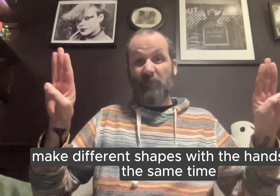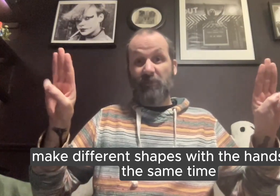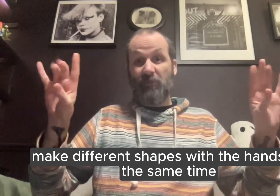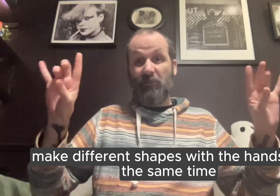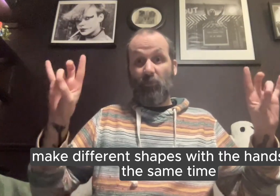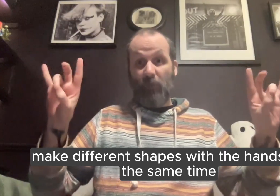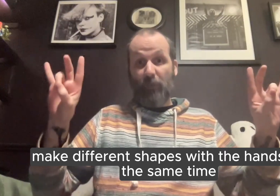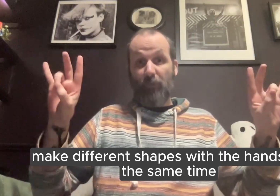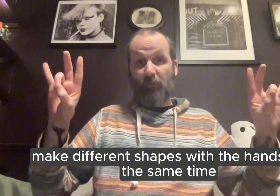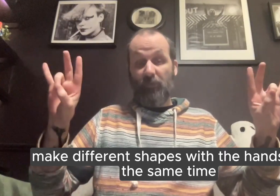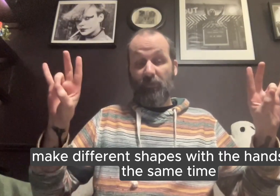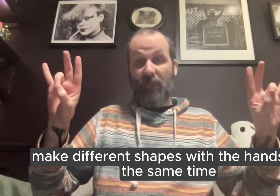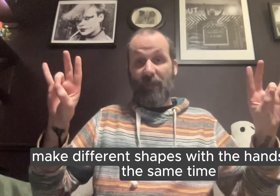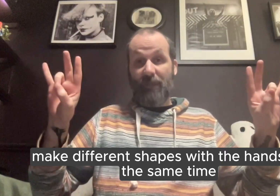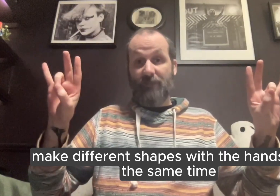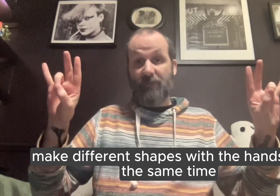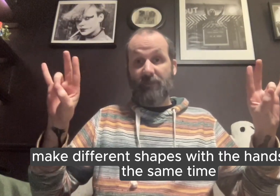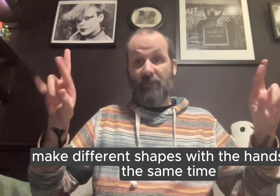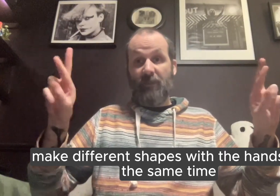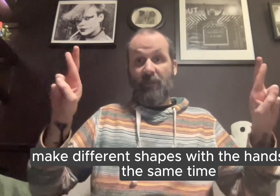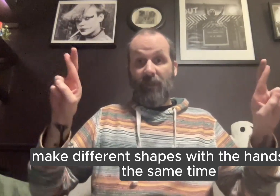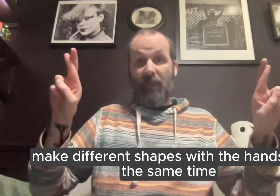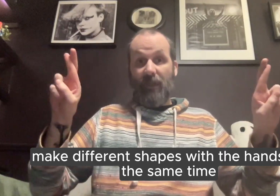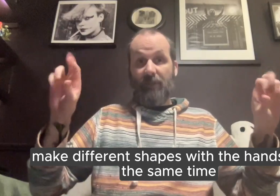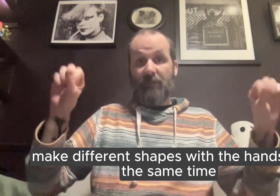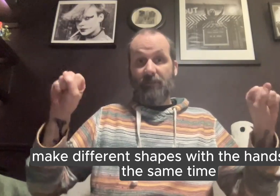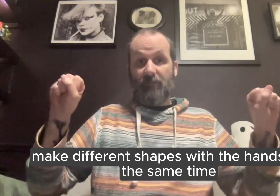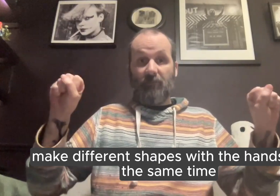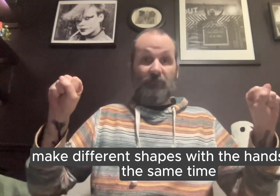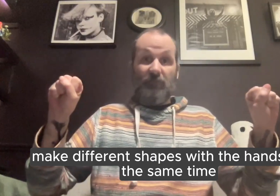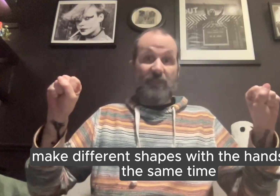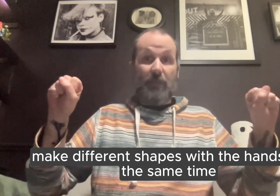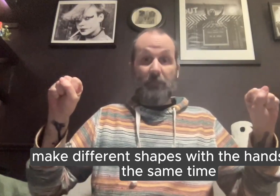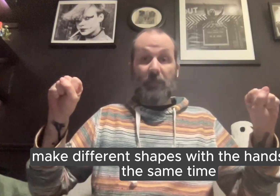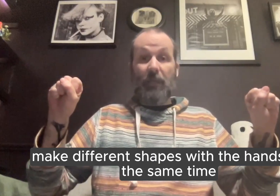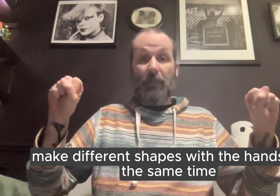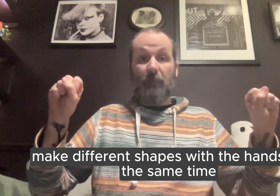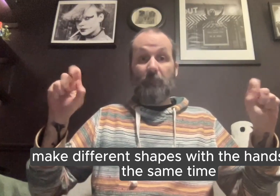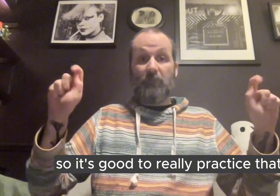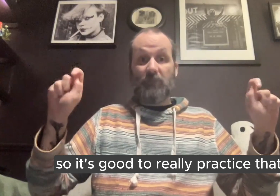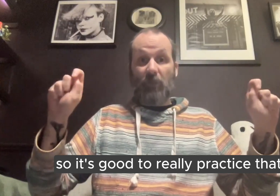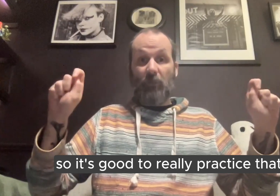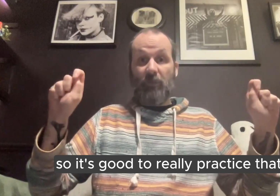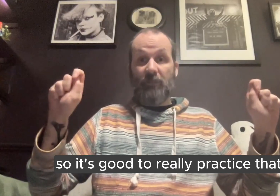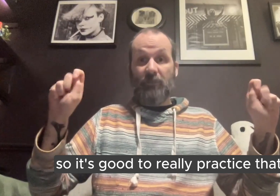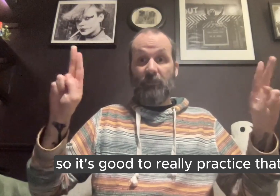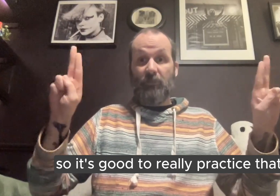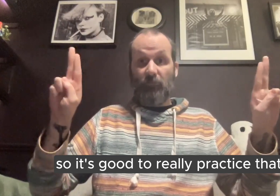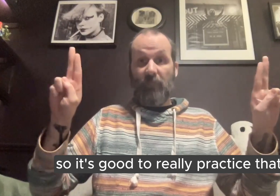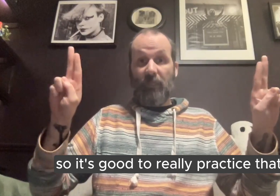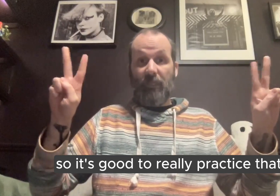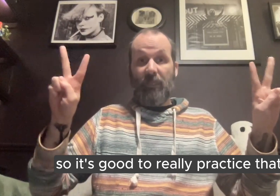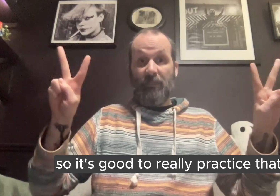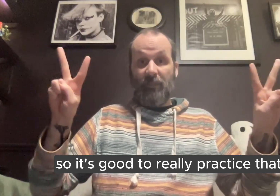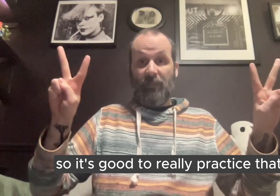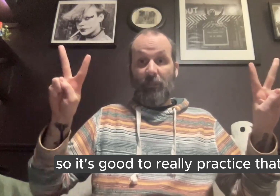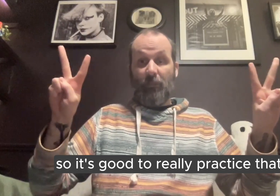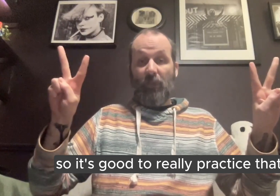shapes with the hands at the same time. So it's good to really